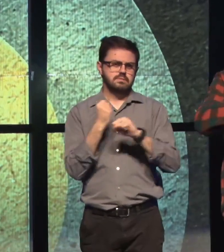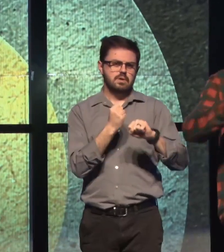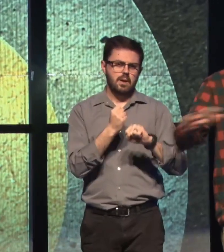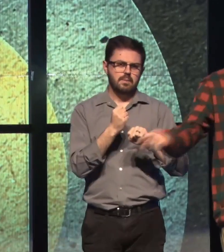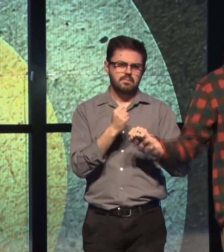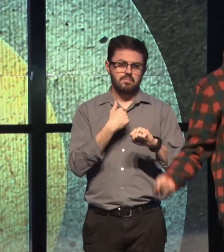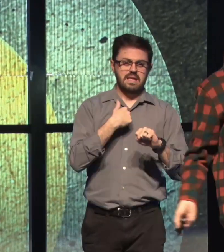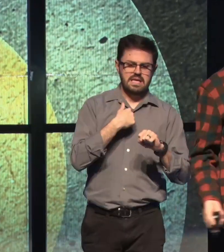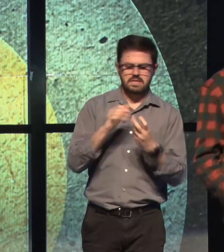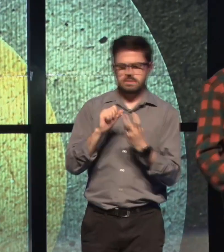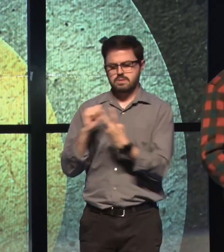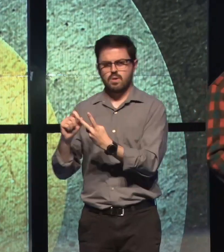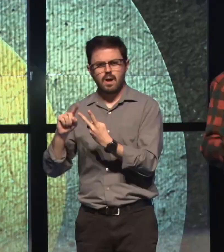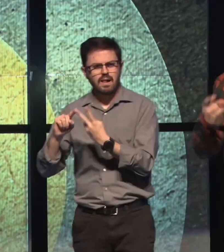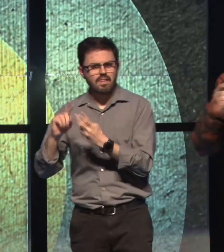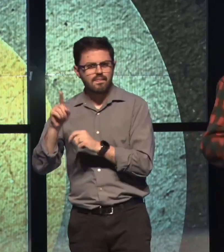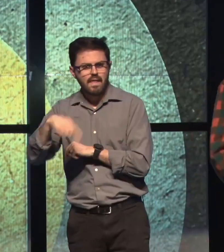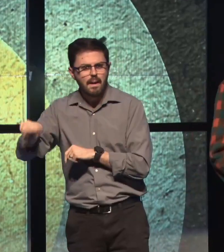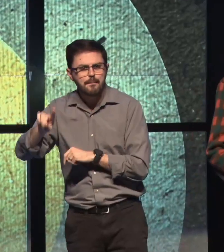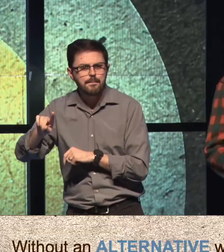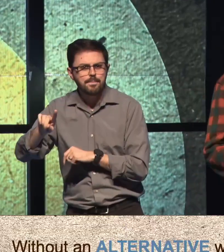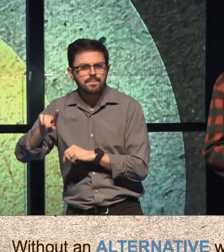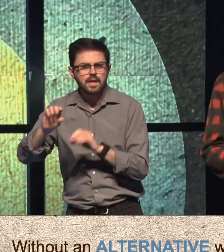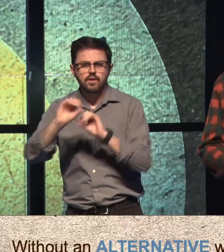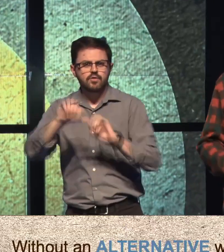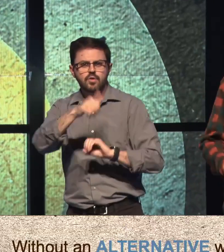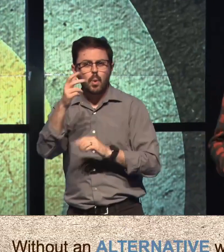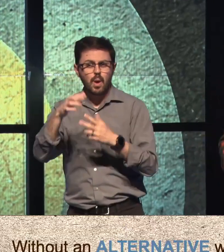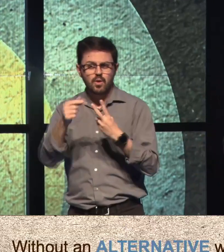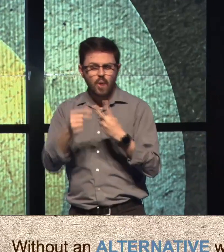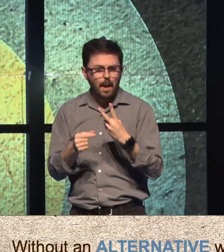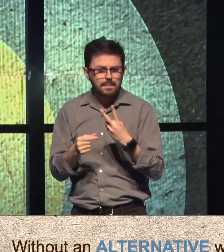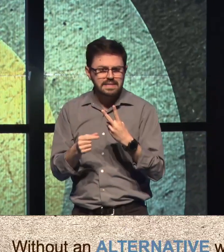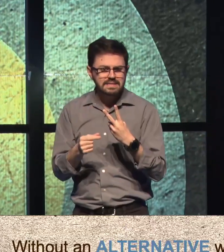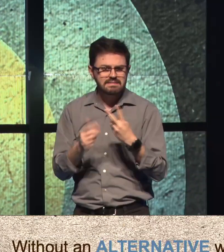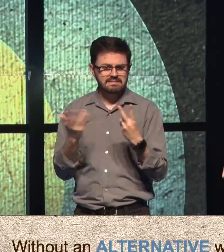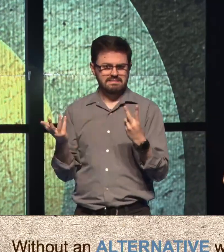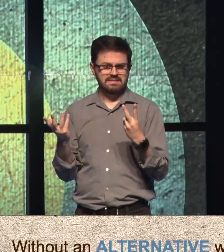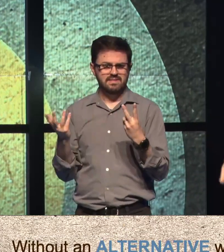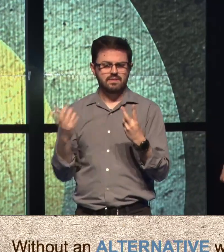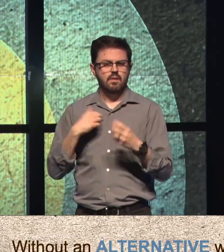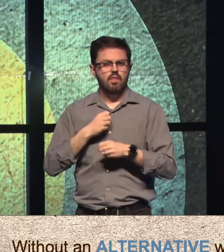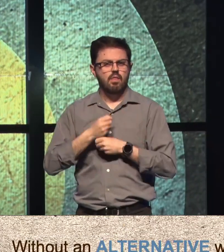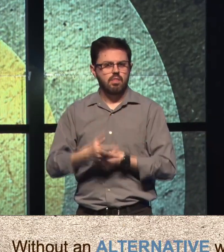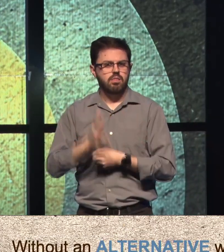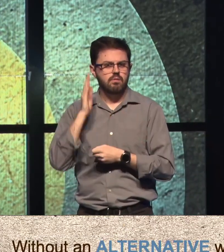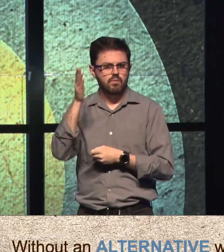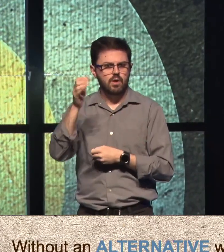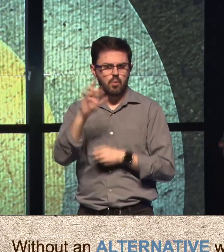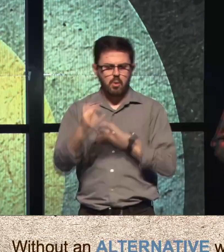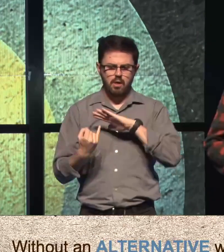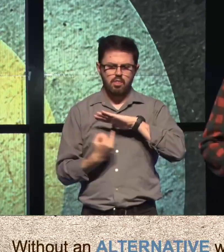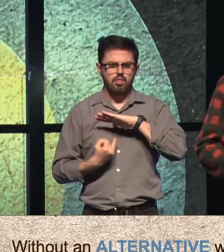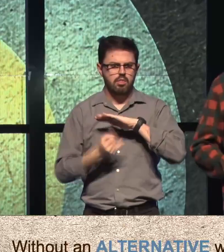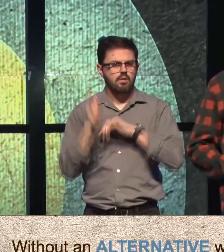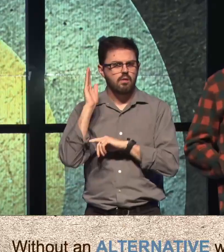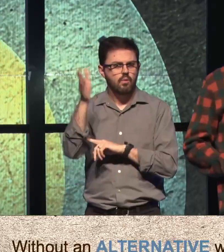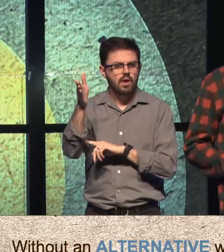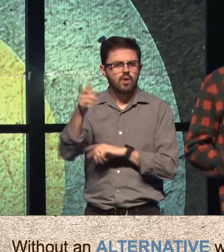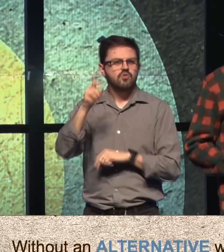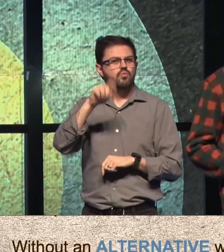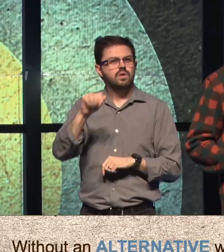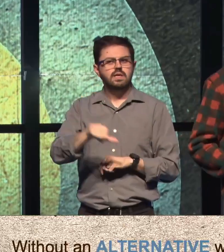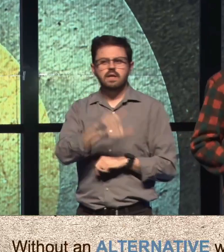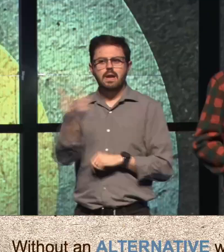if we have no alternative, we're headed to isolation or exhaustion. We need an alternative. We need another way